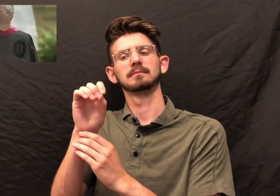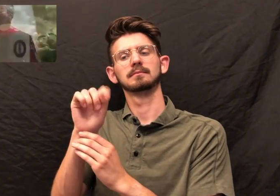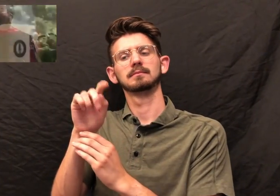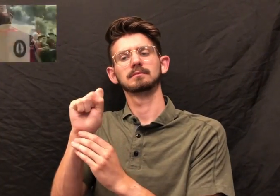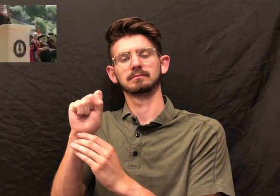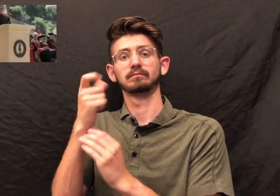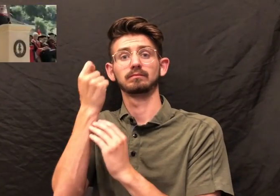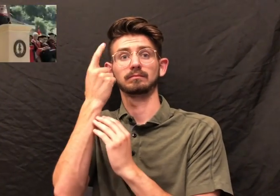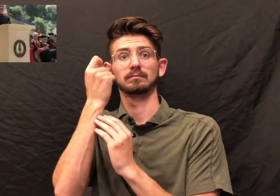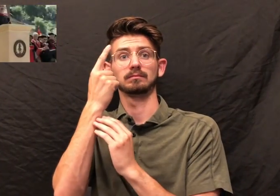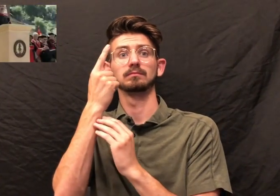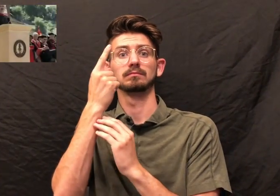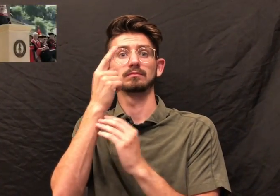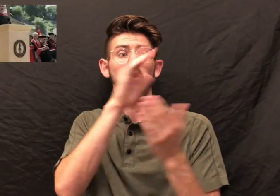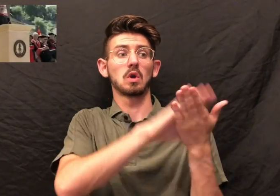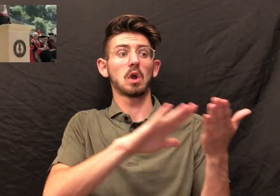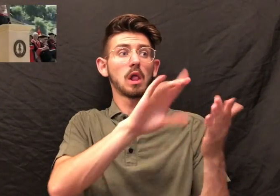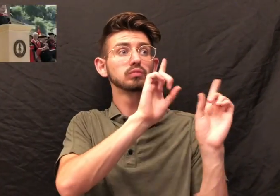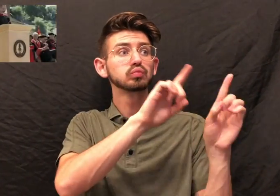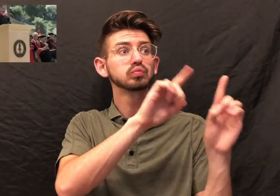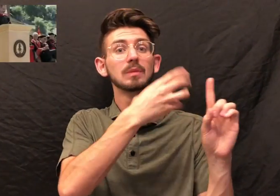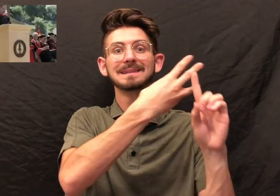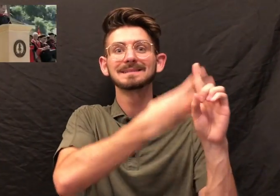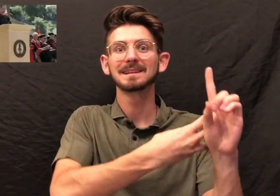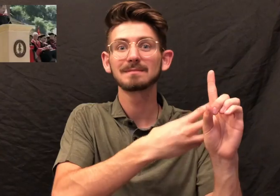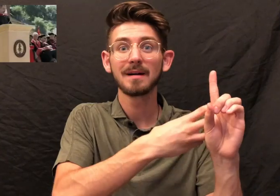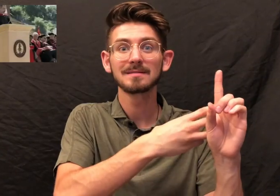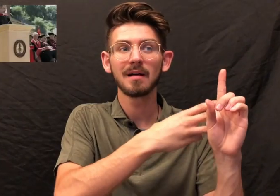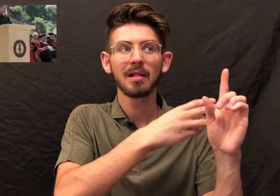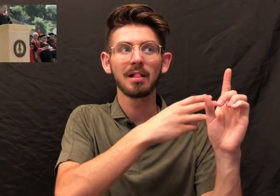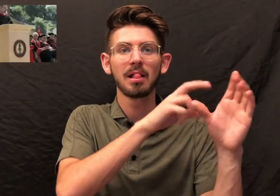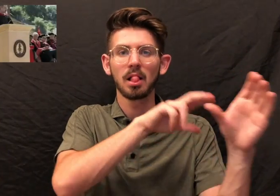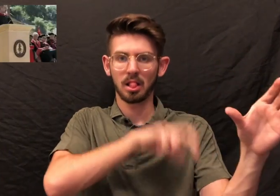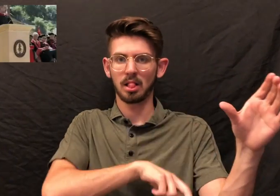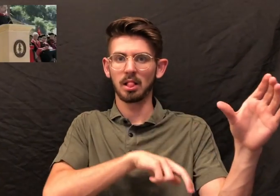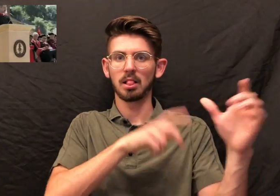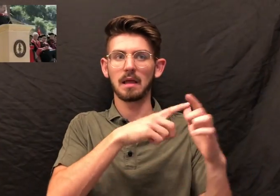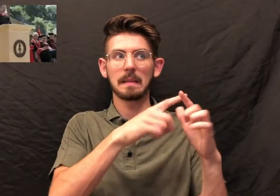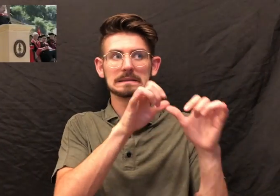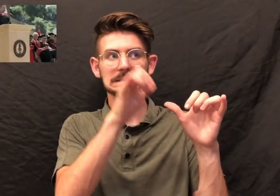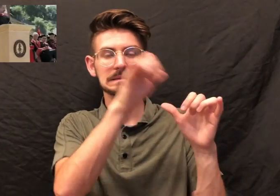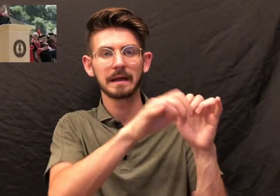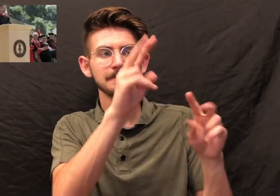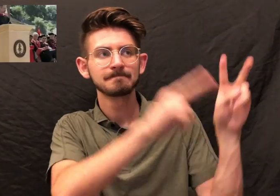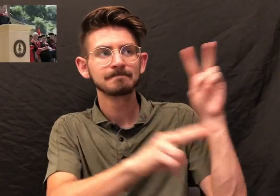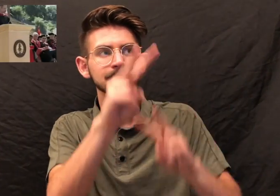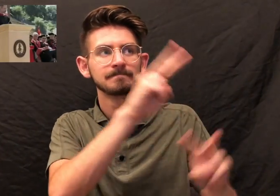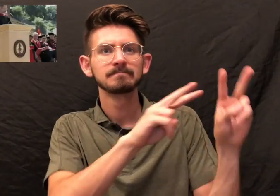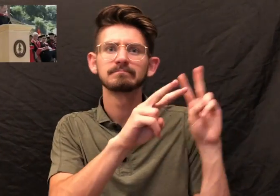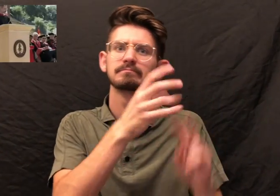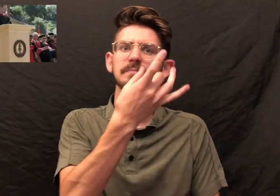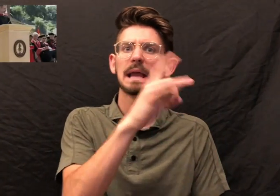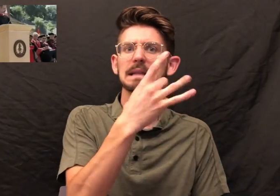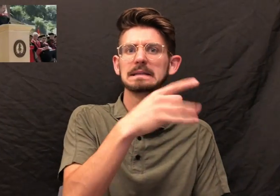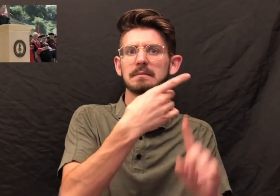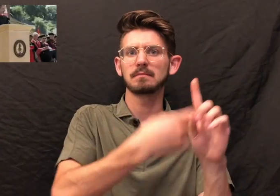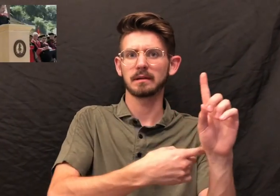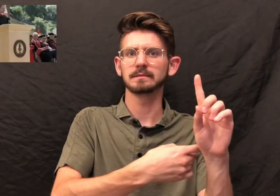I dropped out of Reed College after the first 6 months, but then stayed around as a drop-in for another 18 months or so before I really